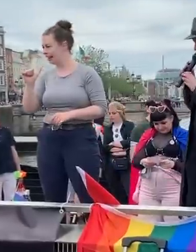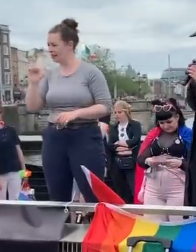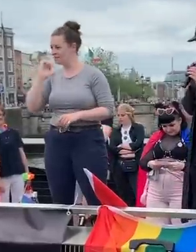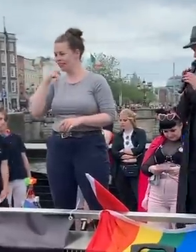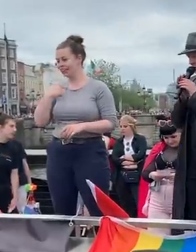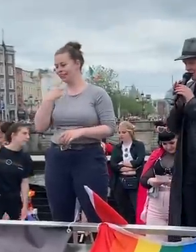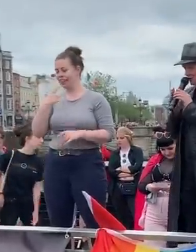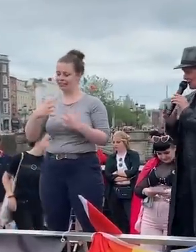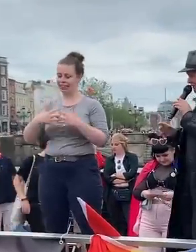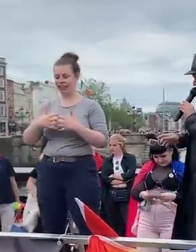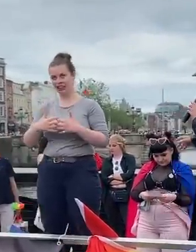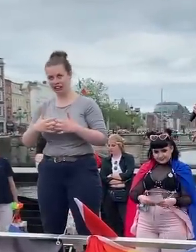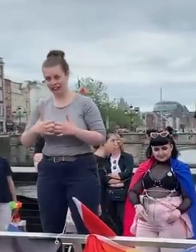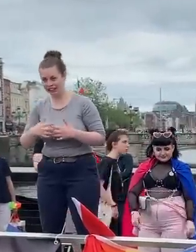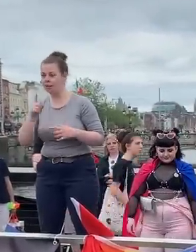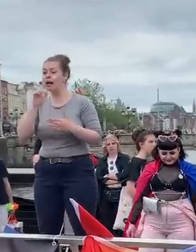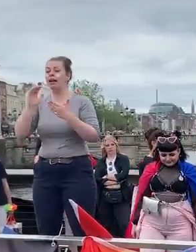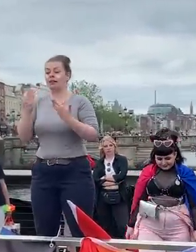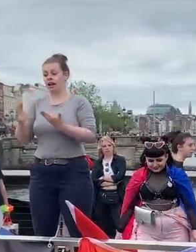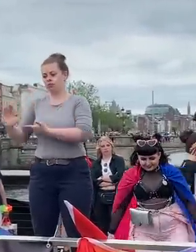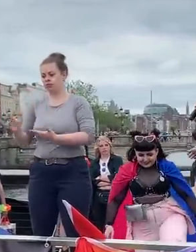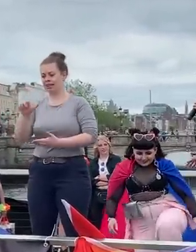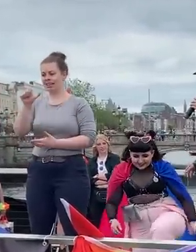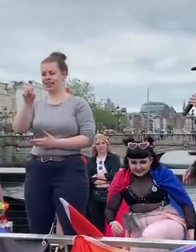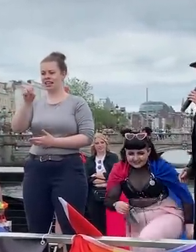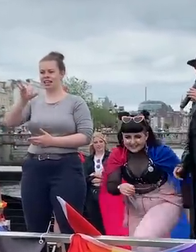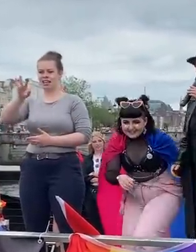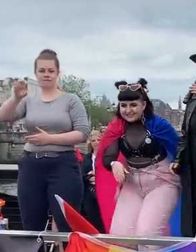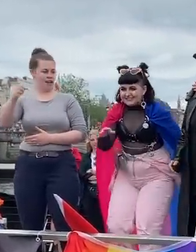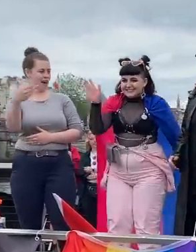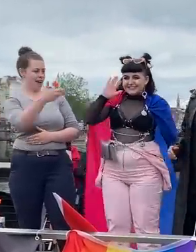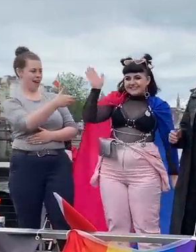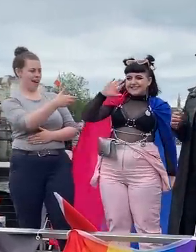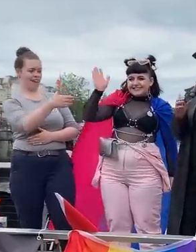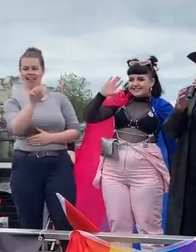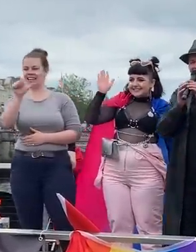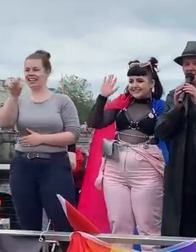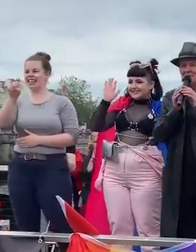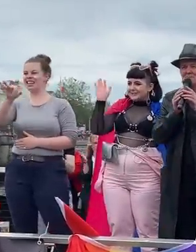me for saying that. I want to introduce you to Aoife. Here's Aoife.